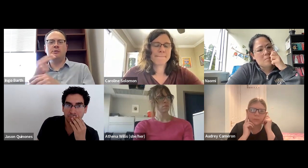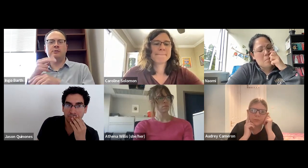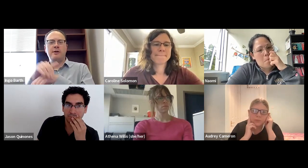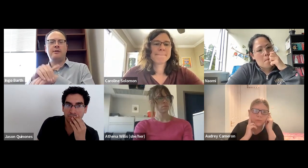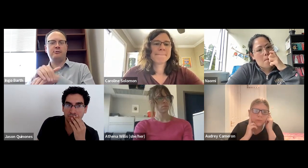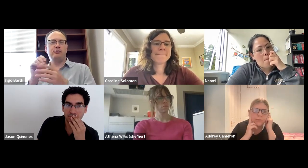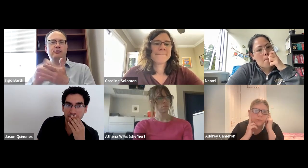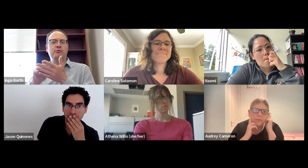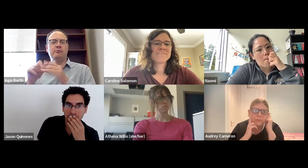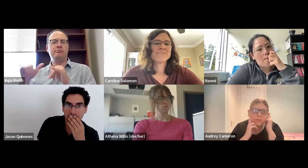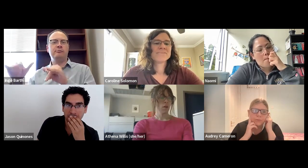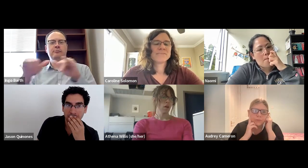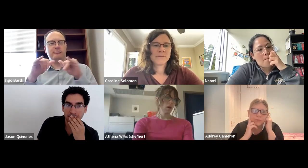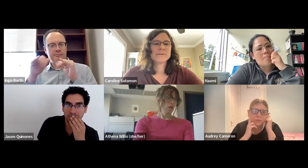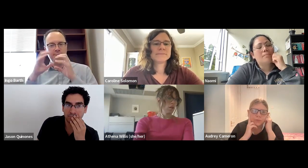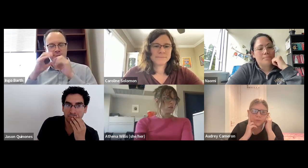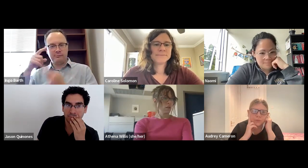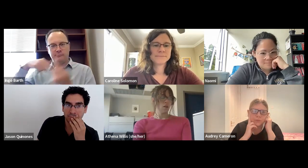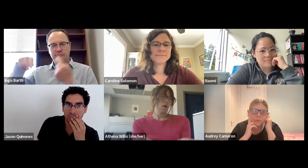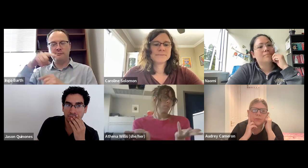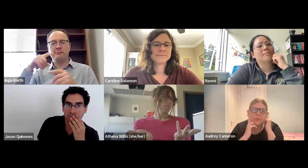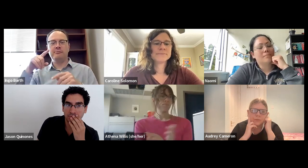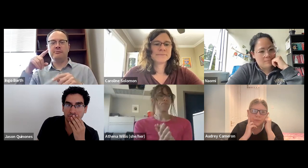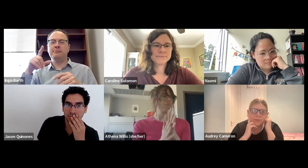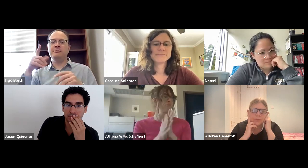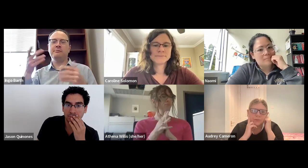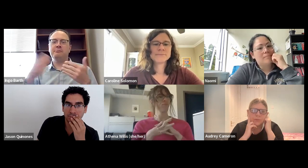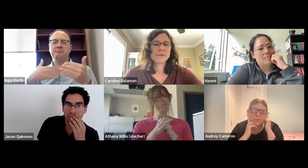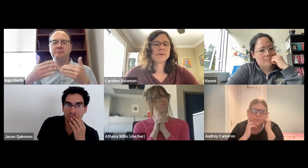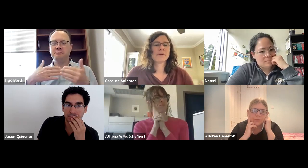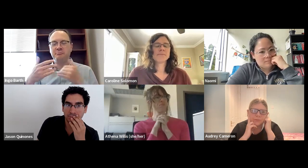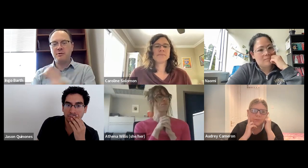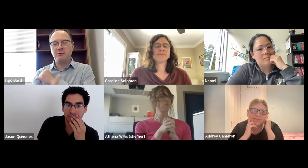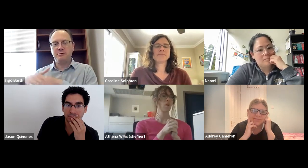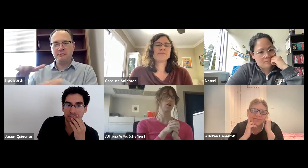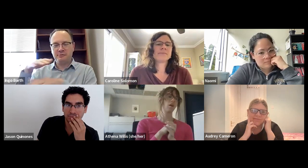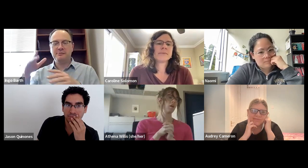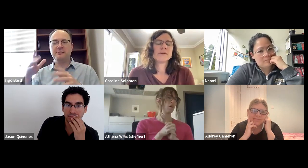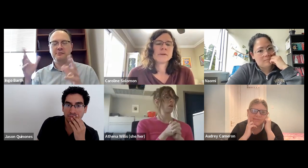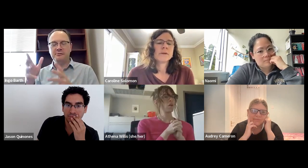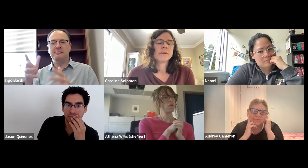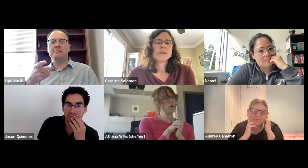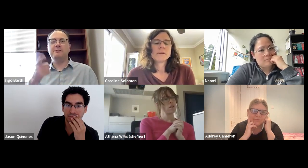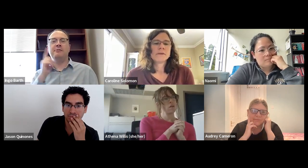In terms of the hearing community, they often standardize these concepts and so they're used. So it makes sense